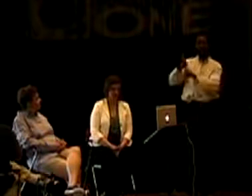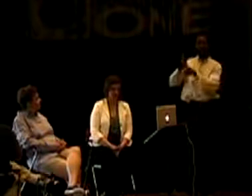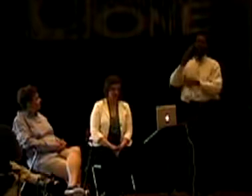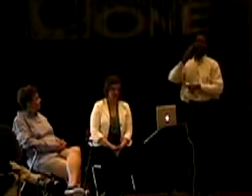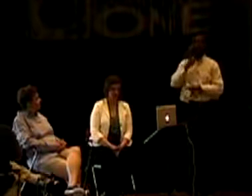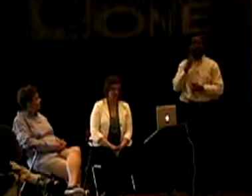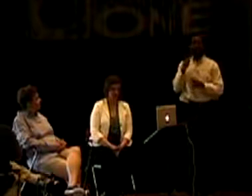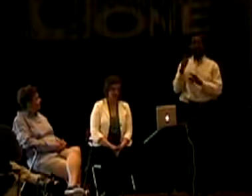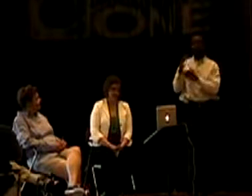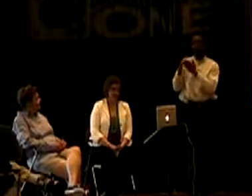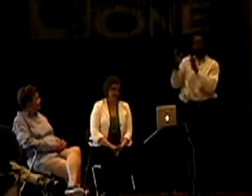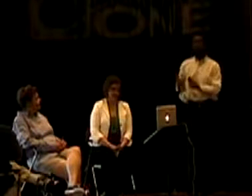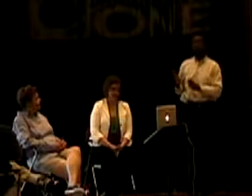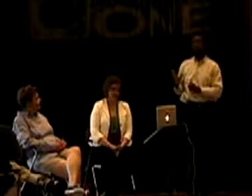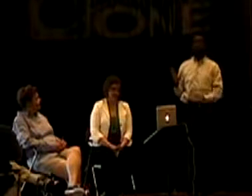in.